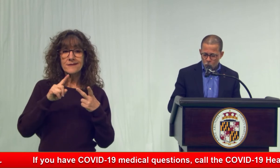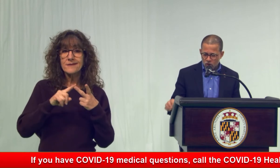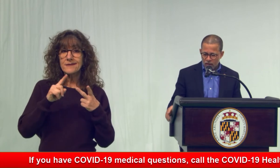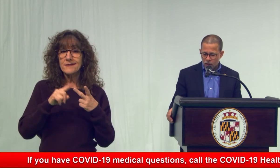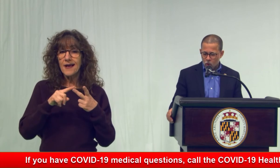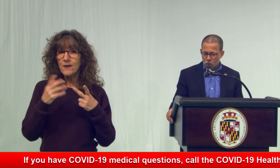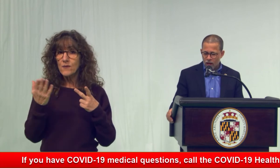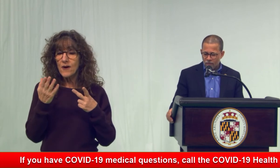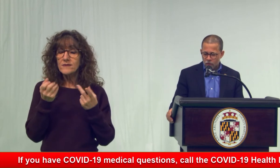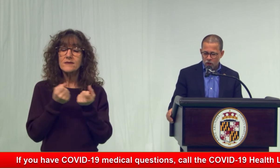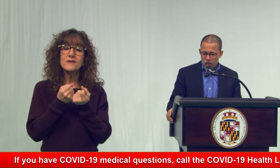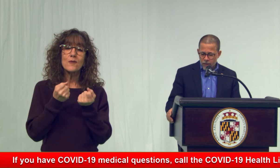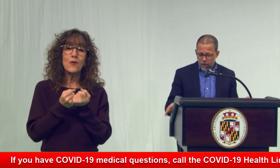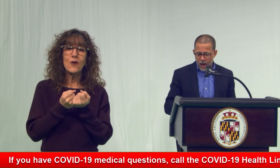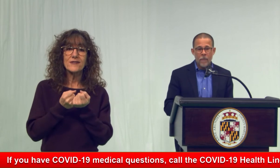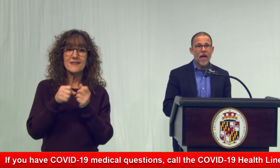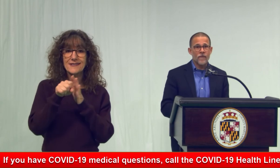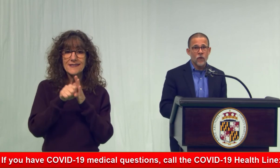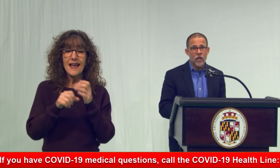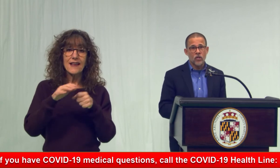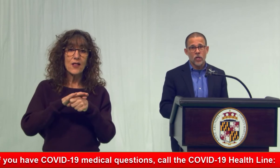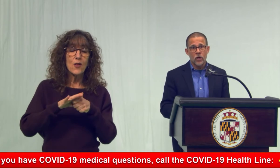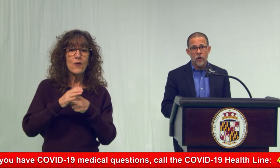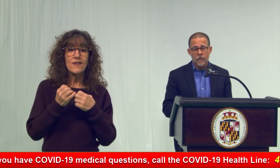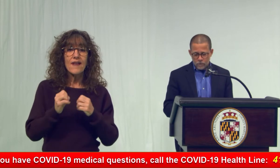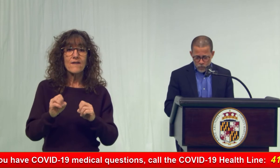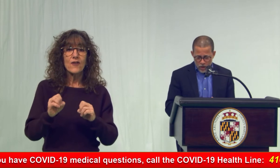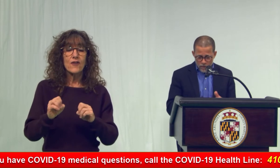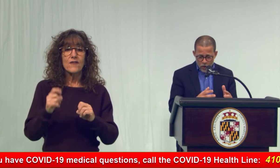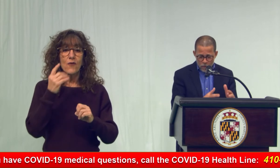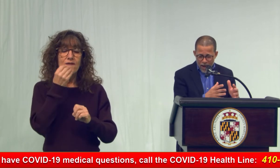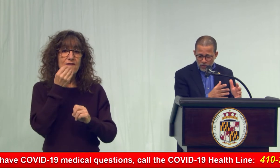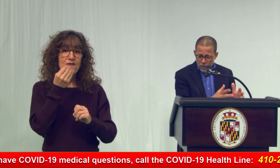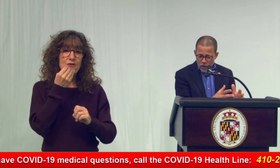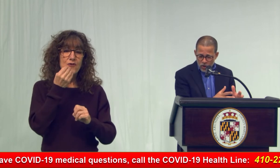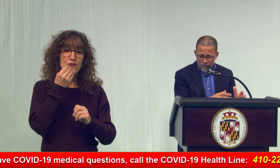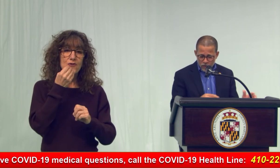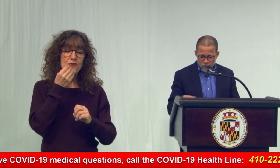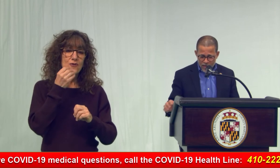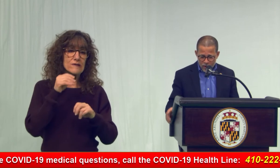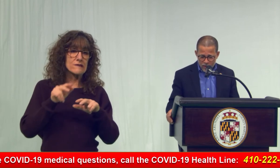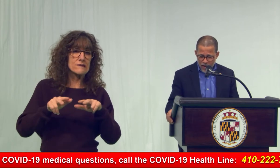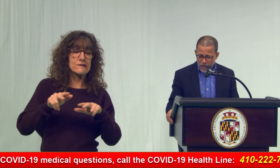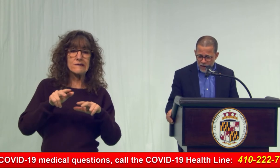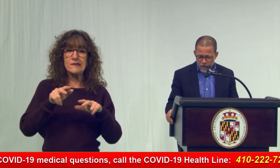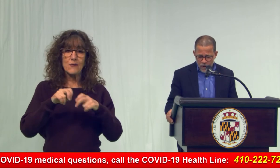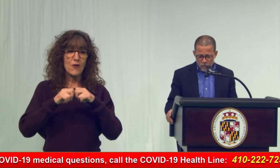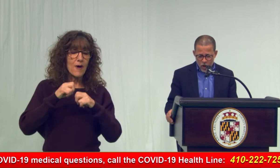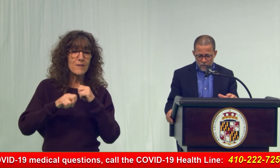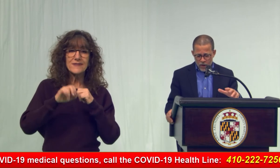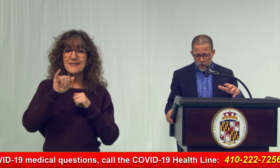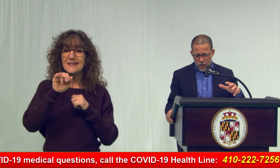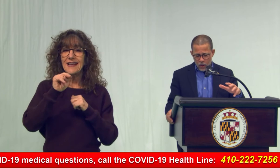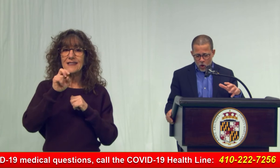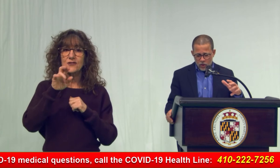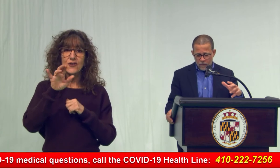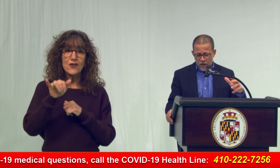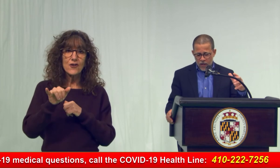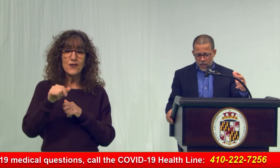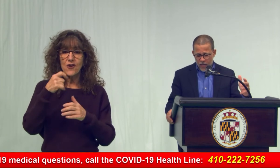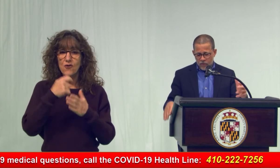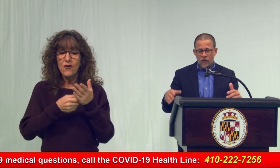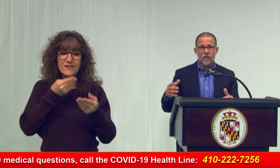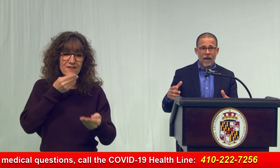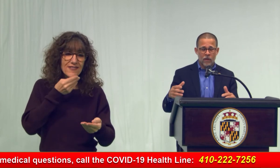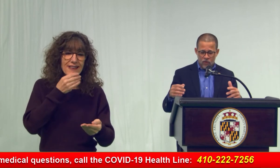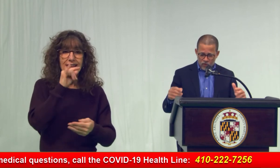also supports state and local efforts to combat food insecurity. And you've heard about some of those efforts from the county executive, covering cost of